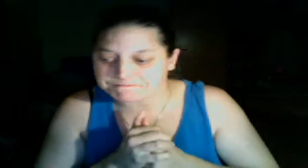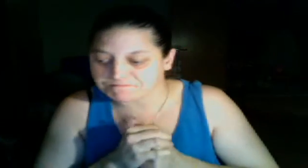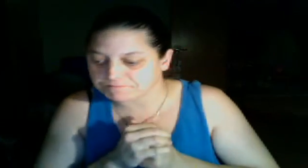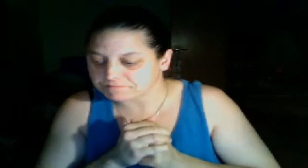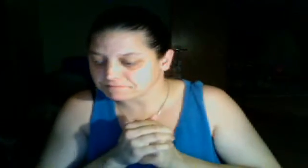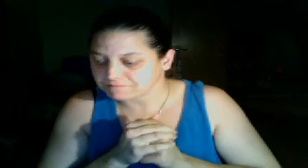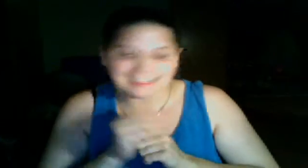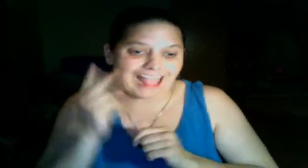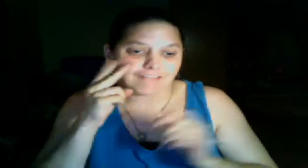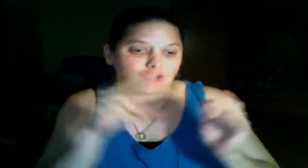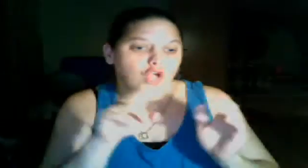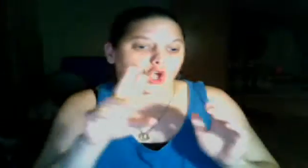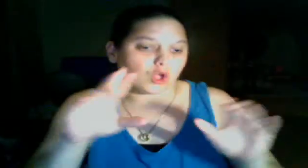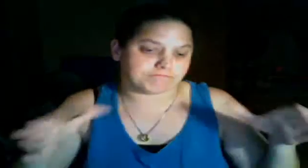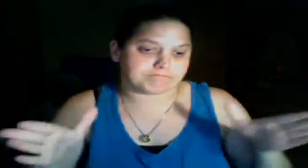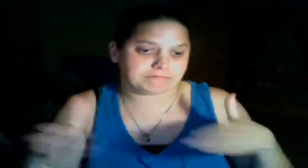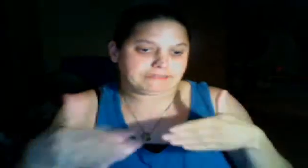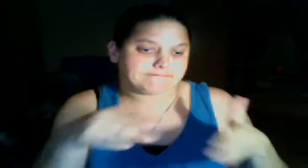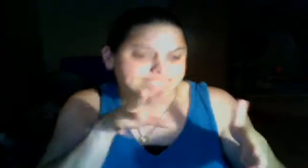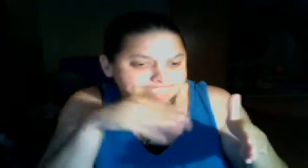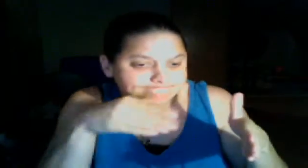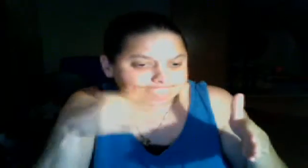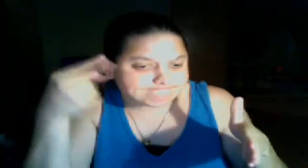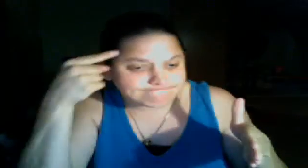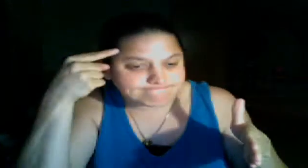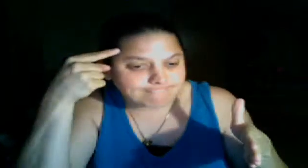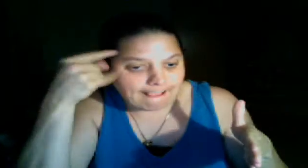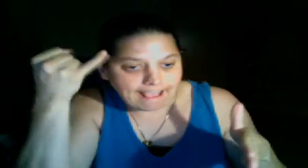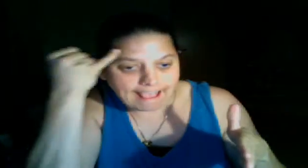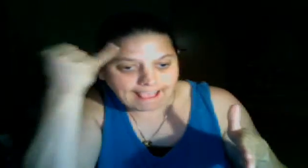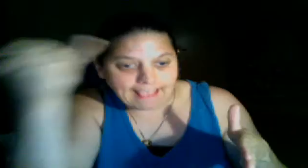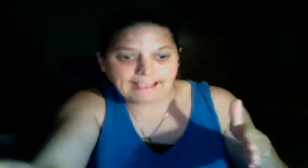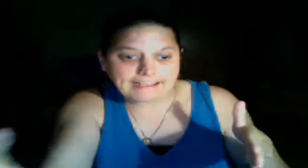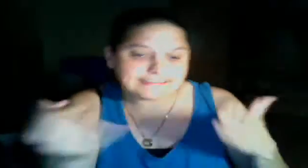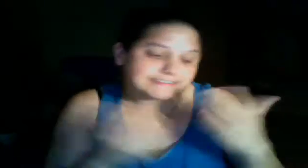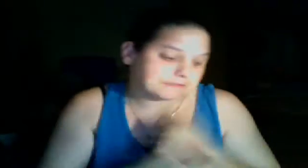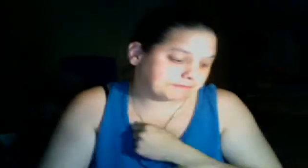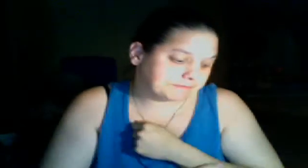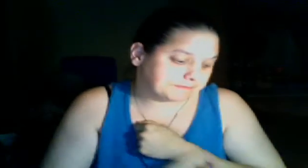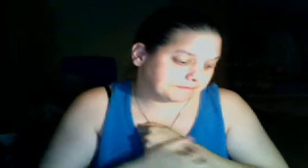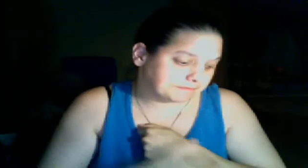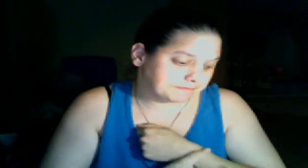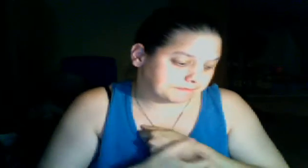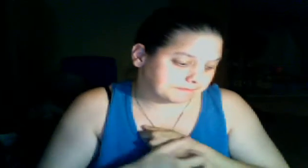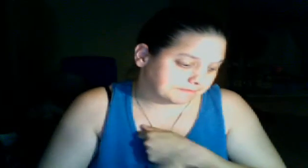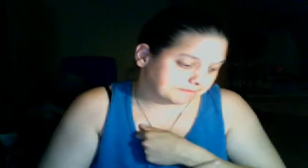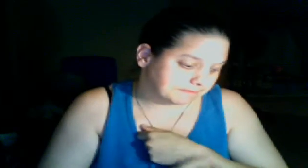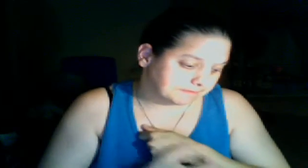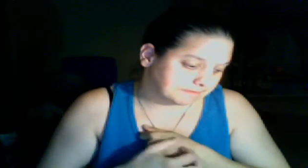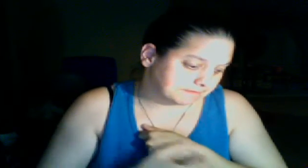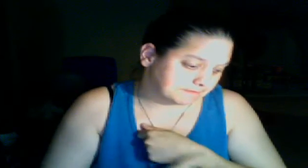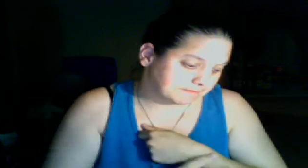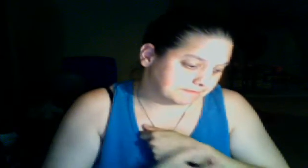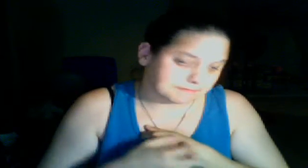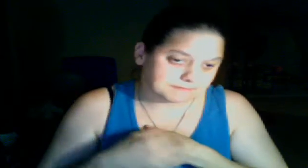all these giant Himalayan mountains. I couldn't have done this at all without the support of my dad and my family. So never